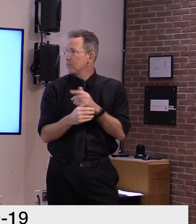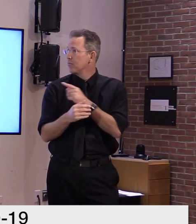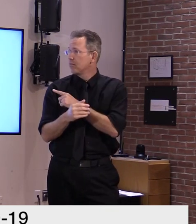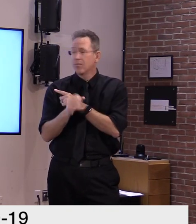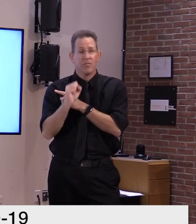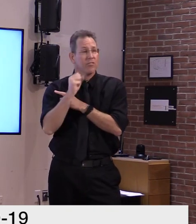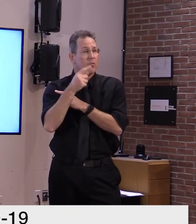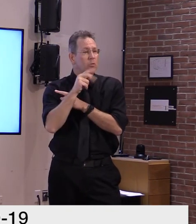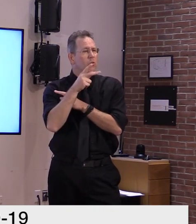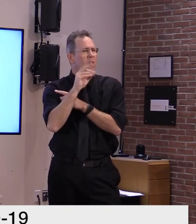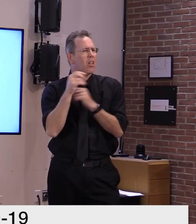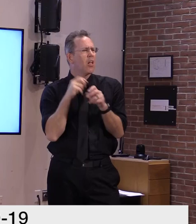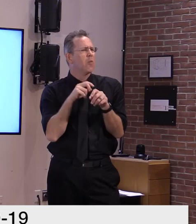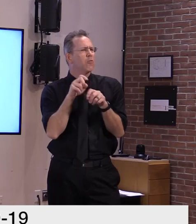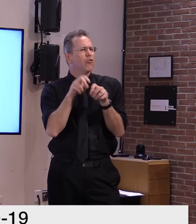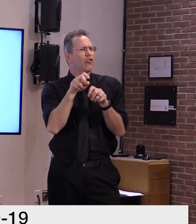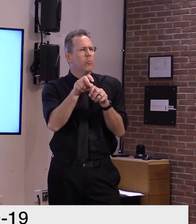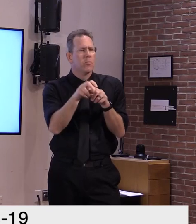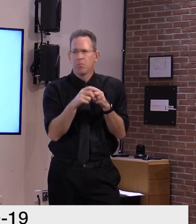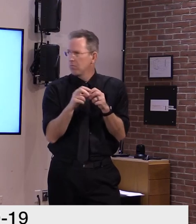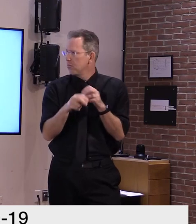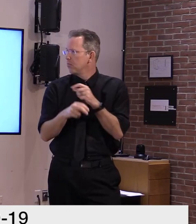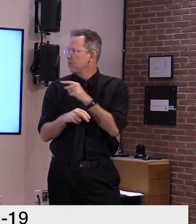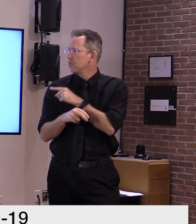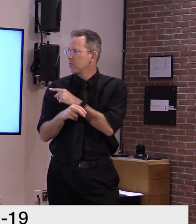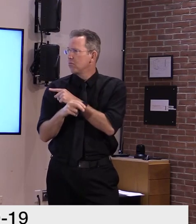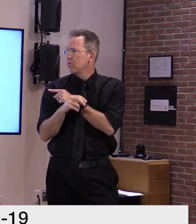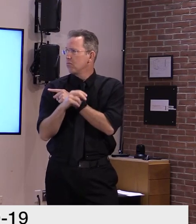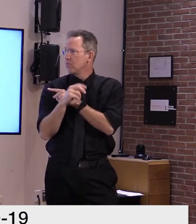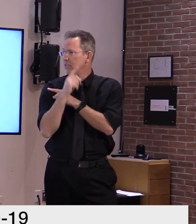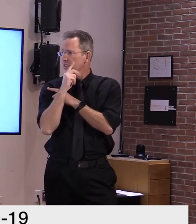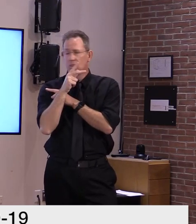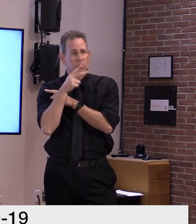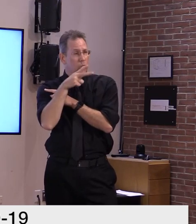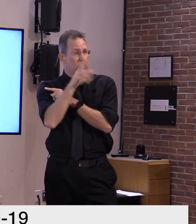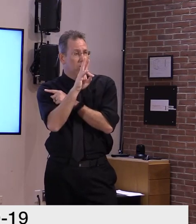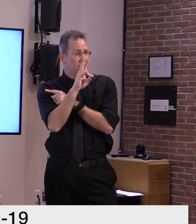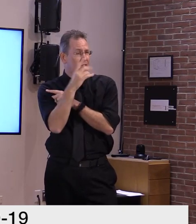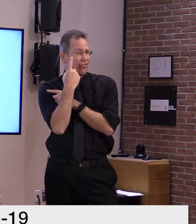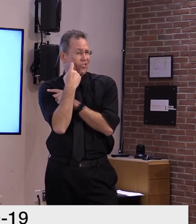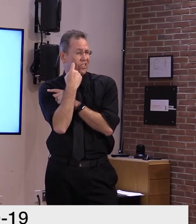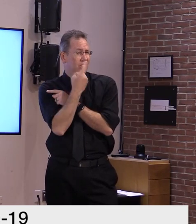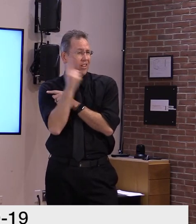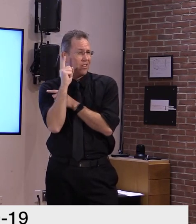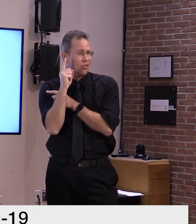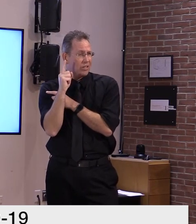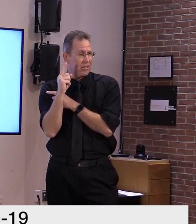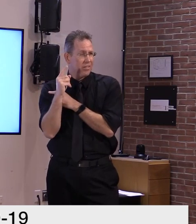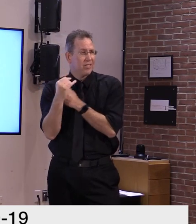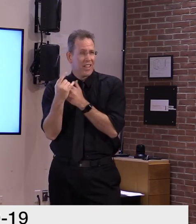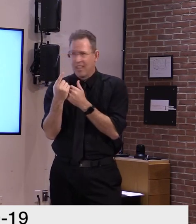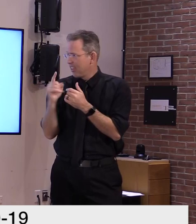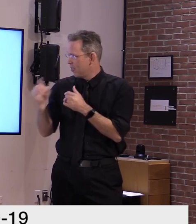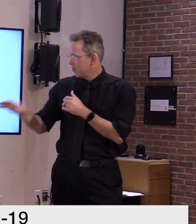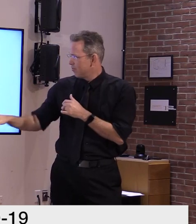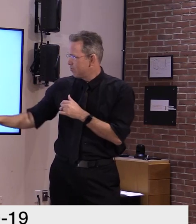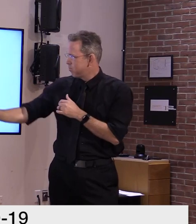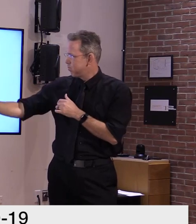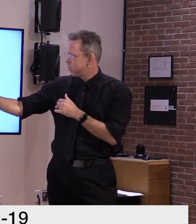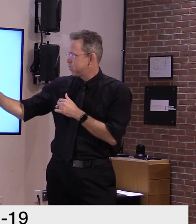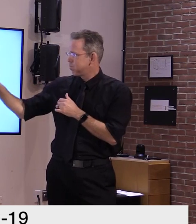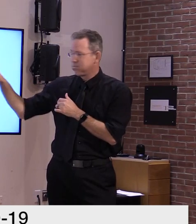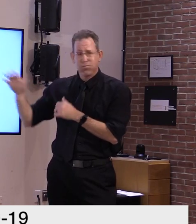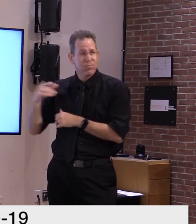today. You can see that today there is essentially red and yellow everywhere across our travel map. It's on our